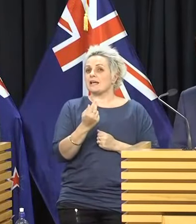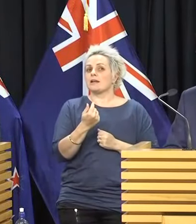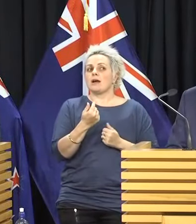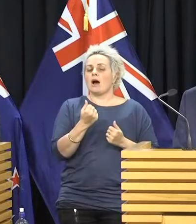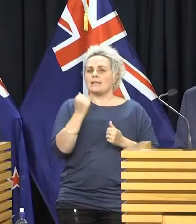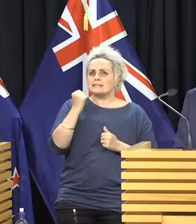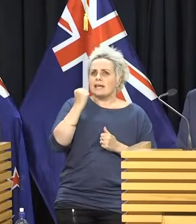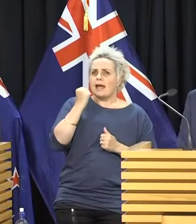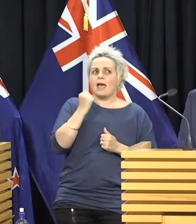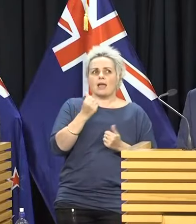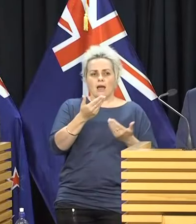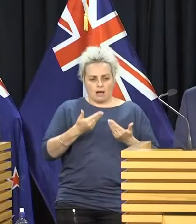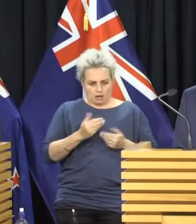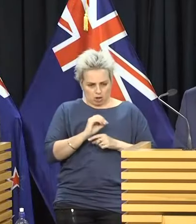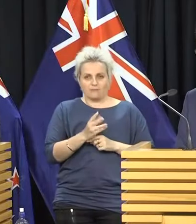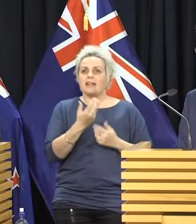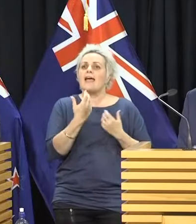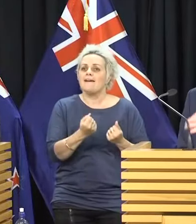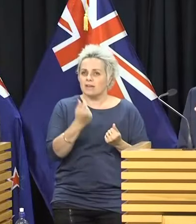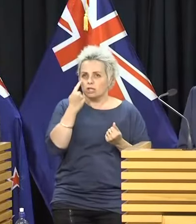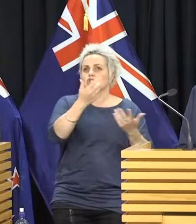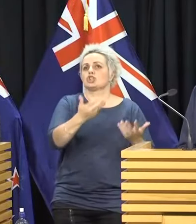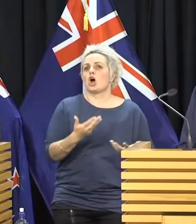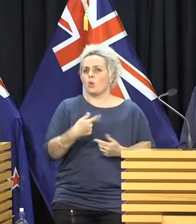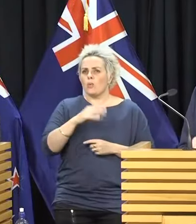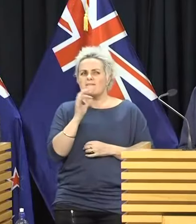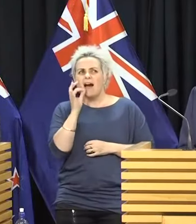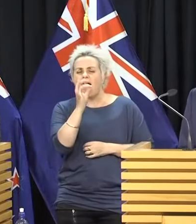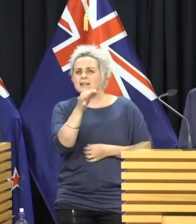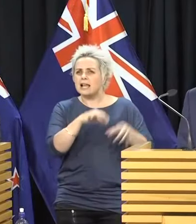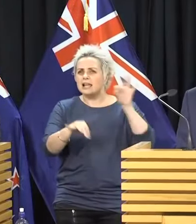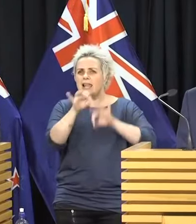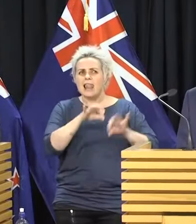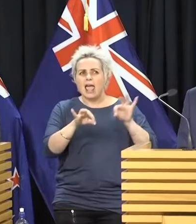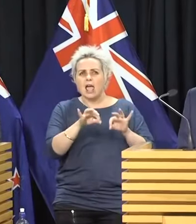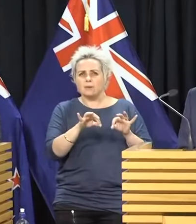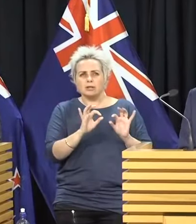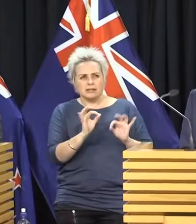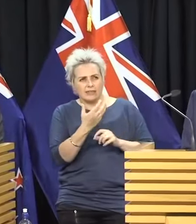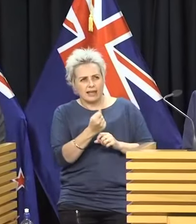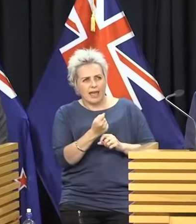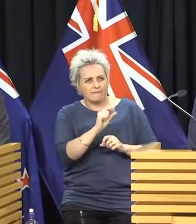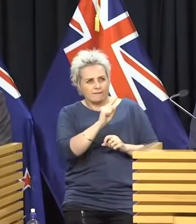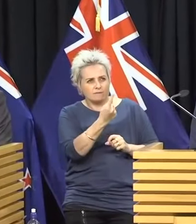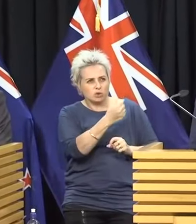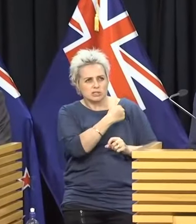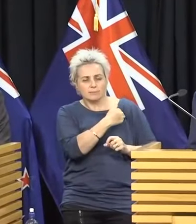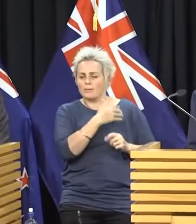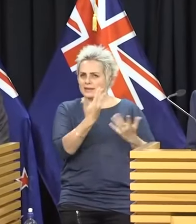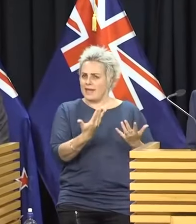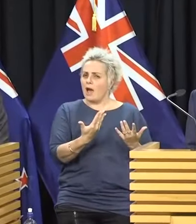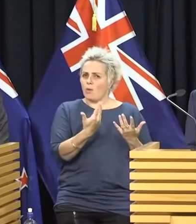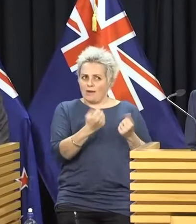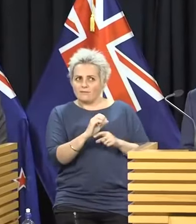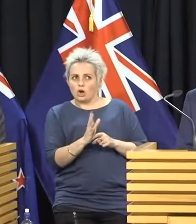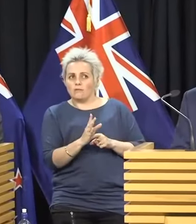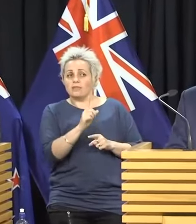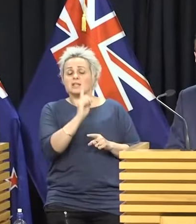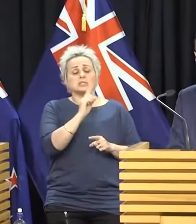returned a positive result. Should say we've asked the lab about that earlier negative test, and they're very clear that it was a negative